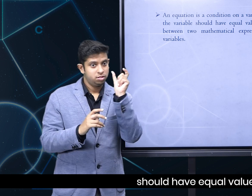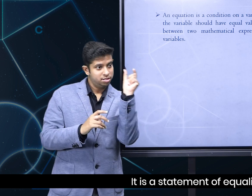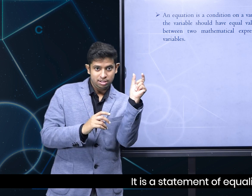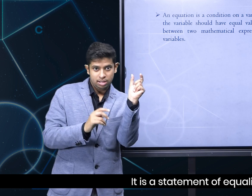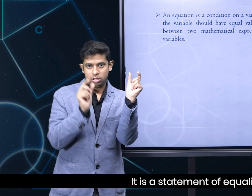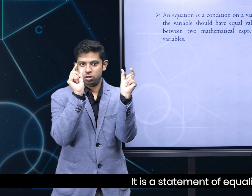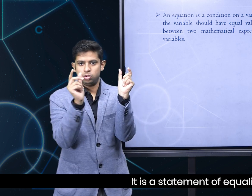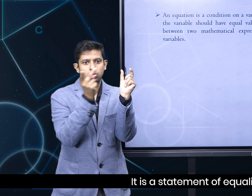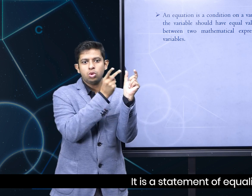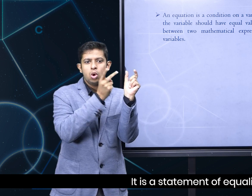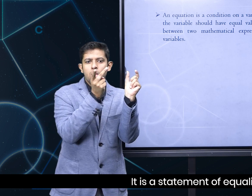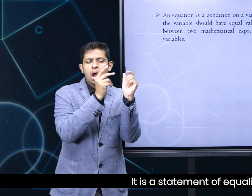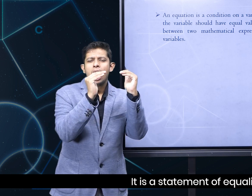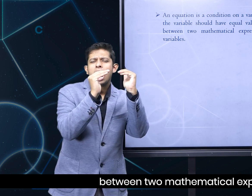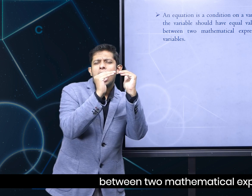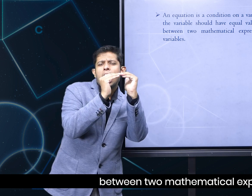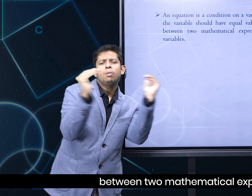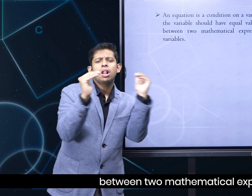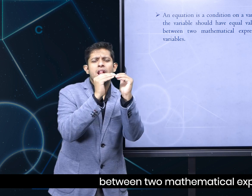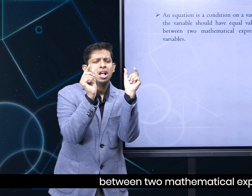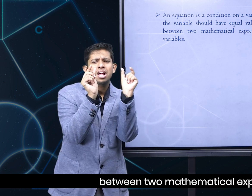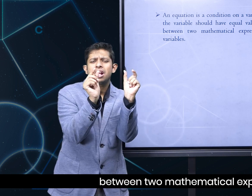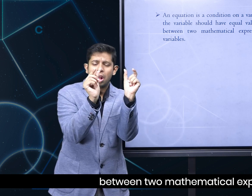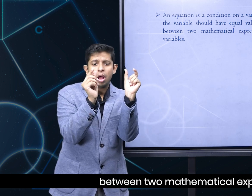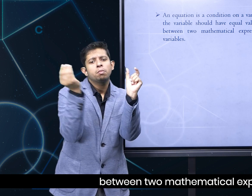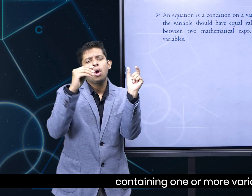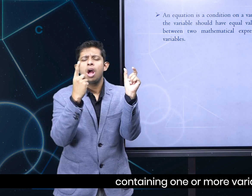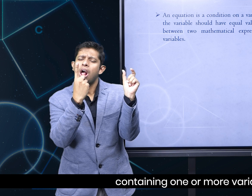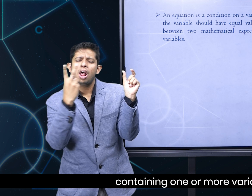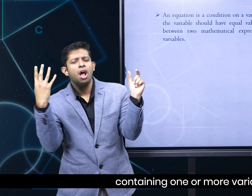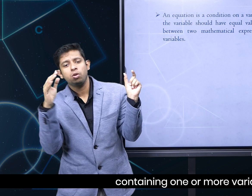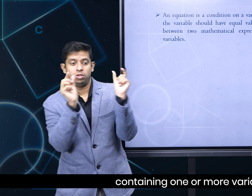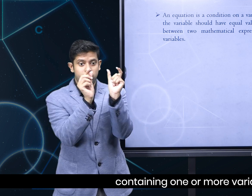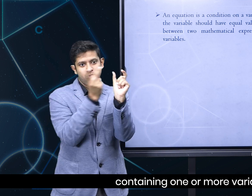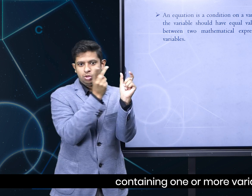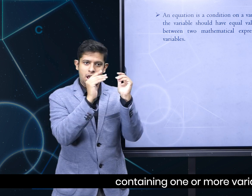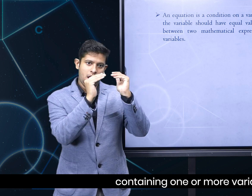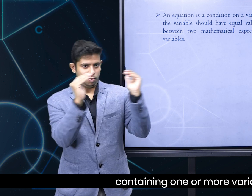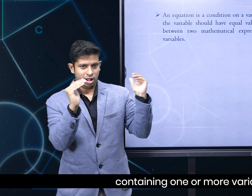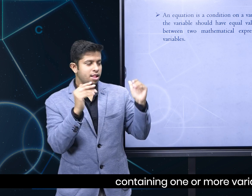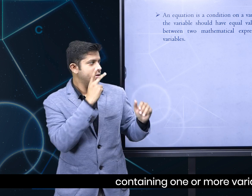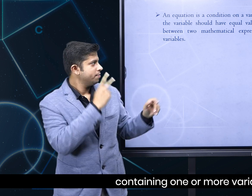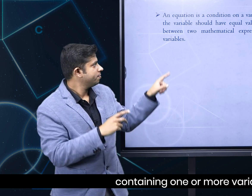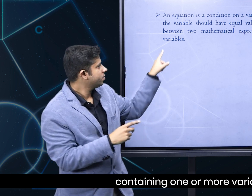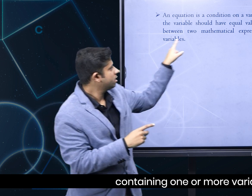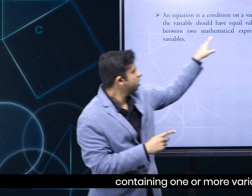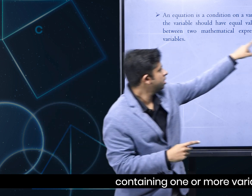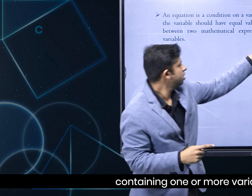It is a statement of equality between two mathematical expressions containing one or more variables.